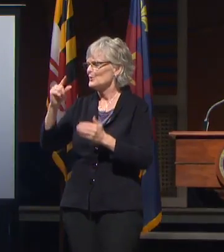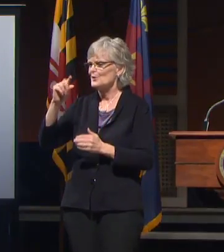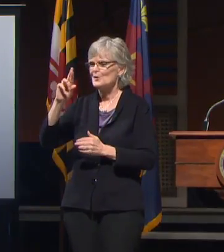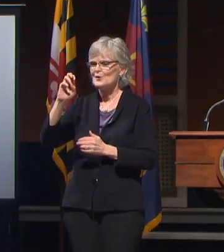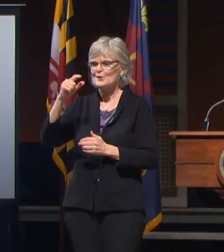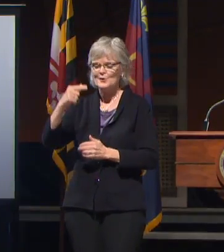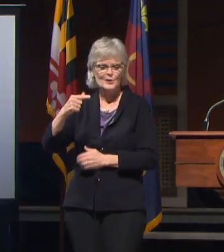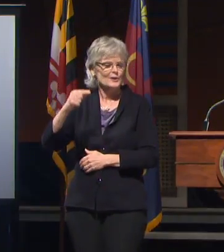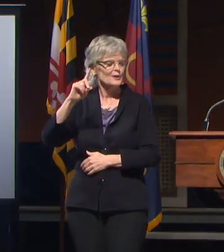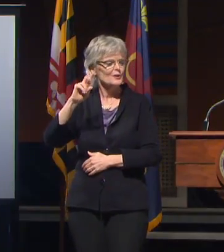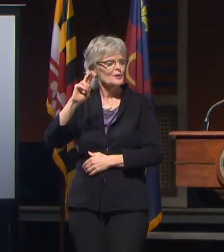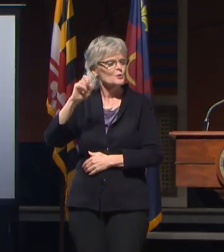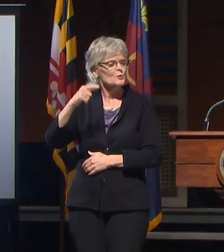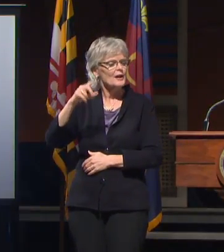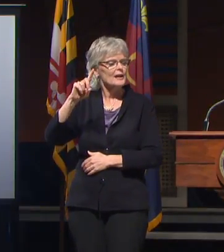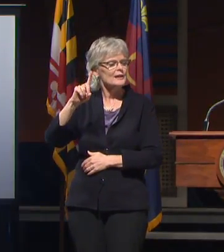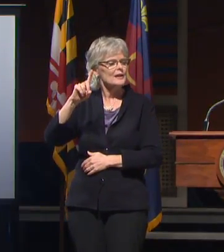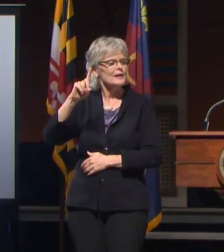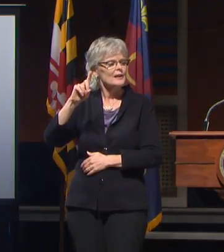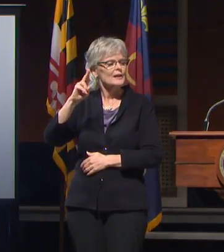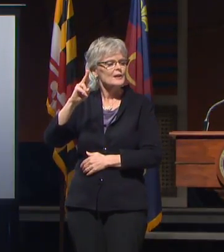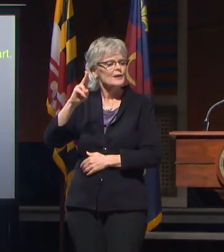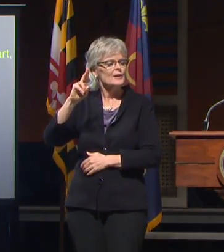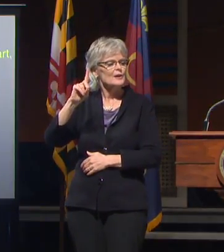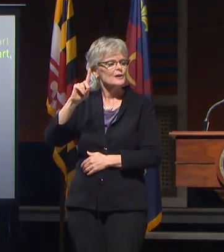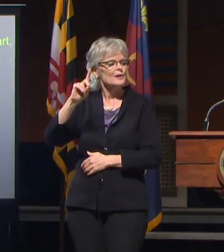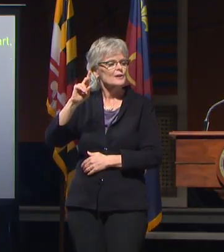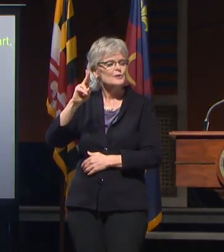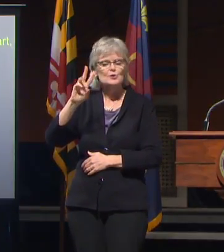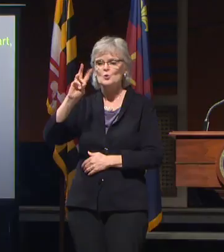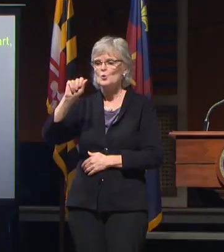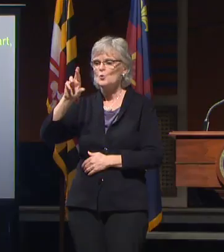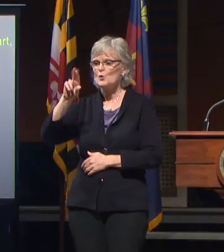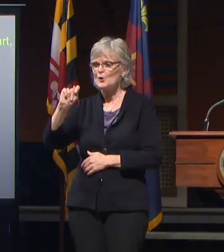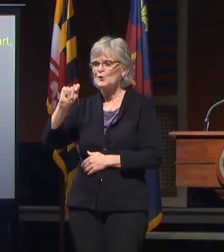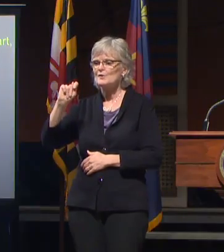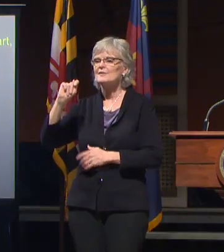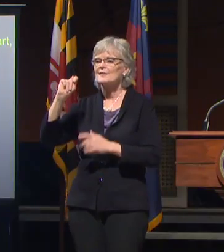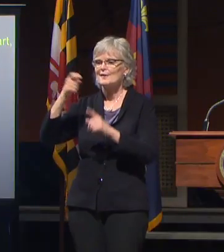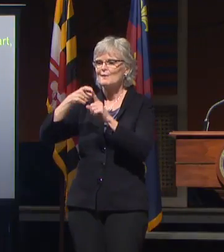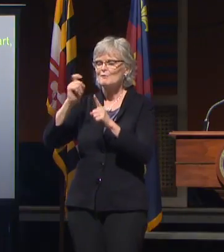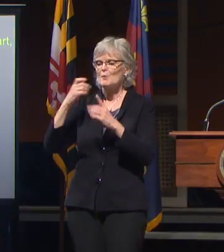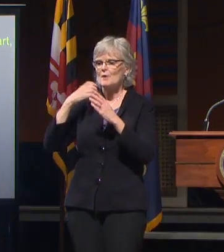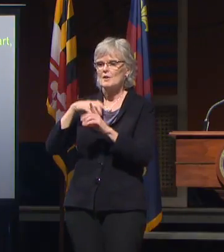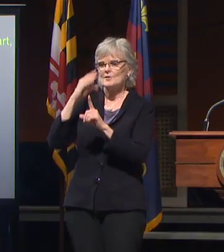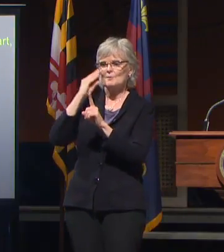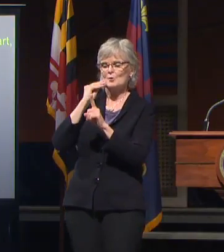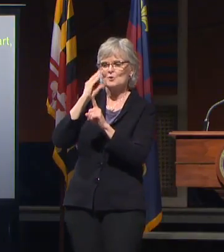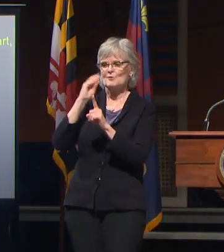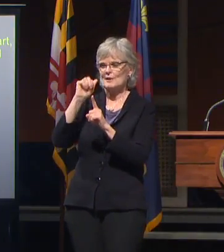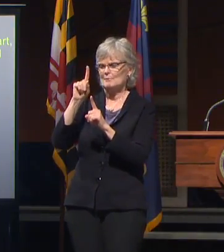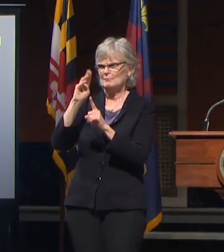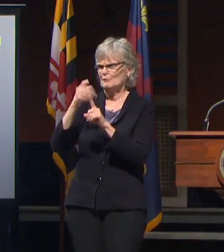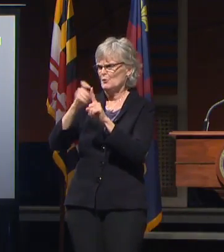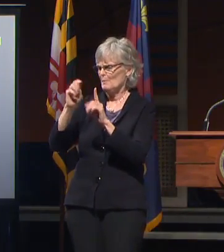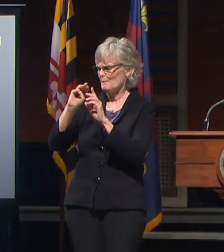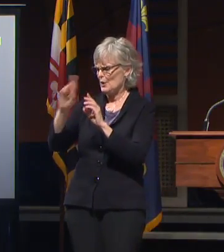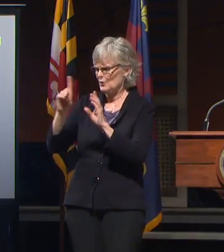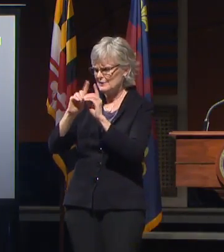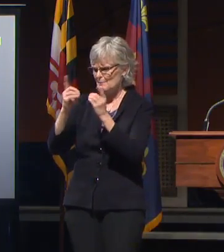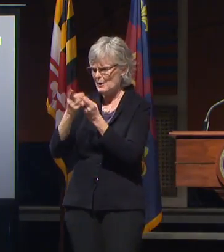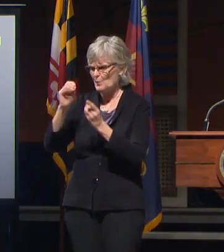Greg Derwart, Managing Director of Administration and Customer Experience at the Maryland